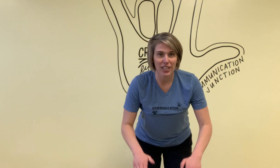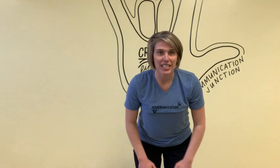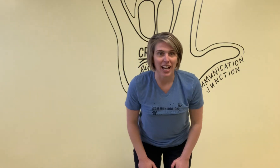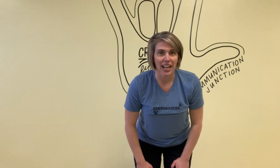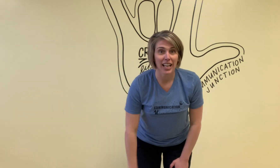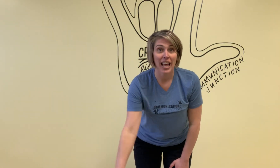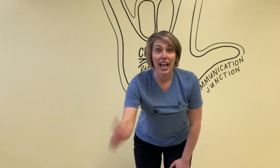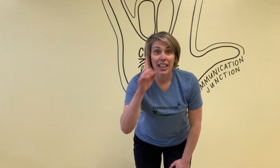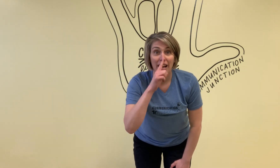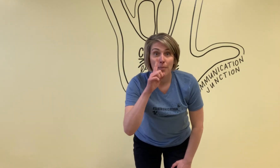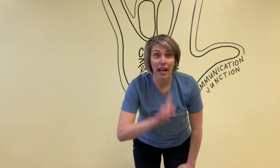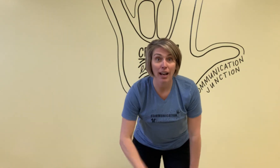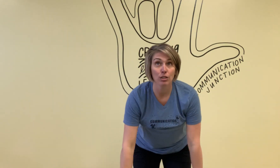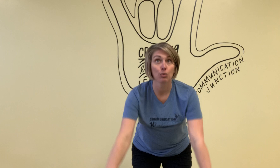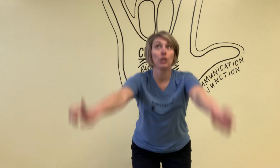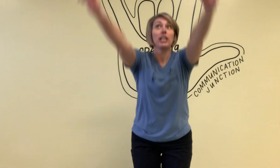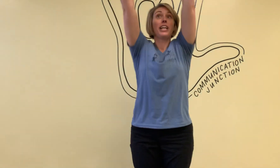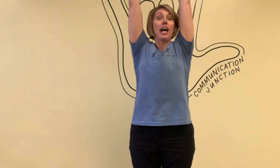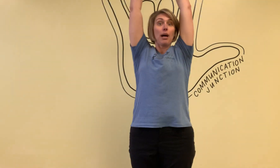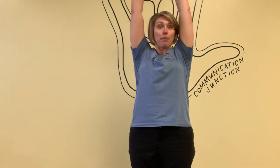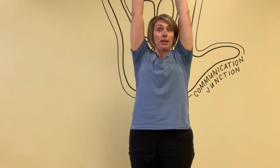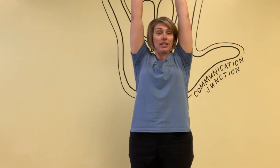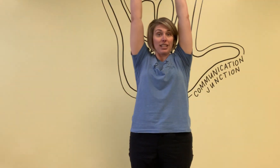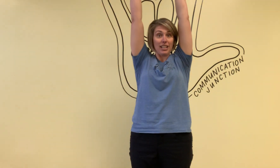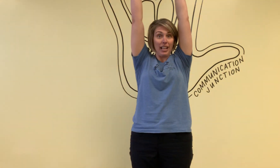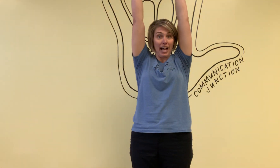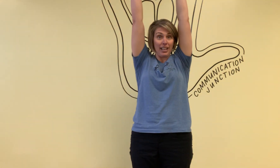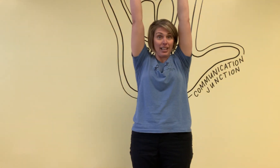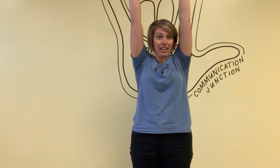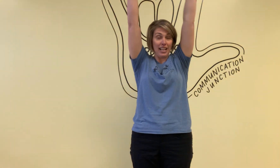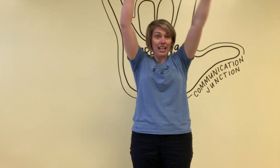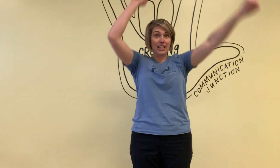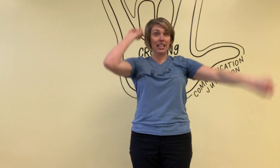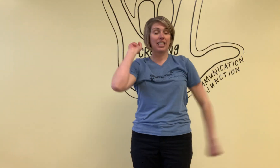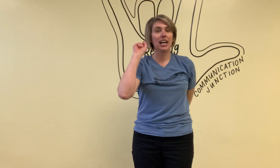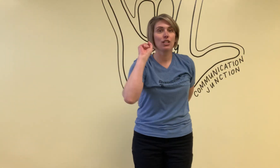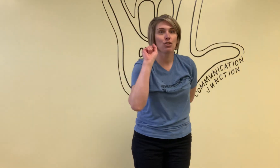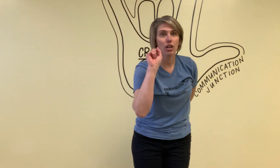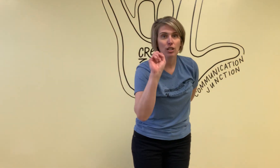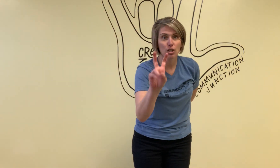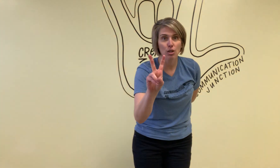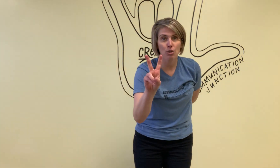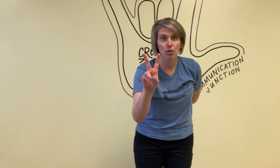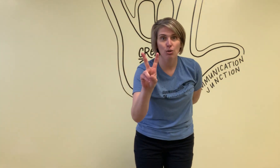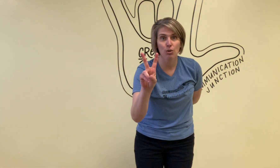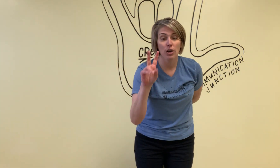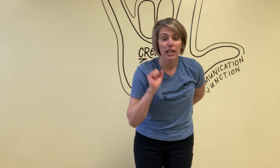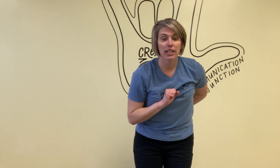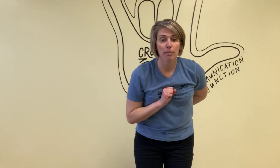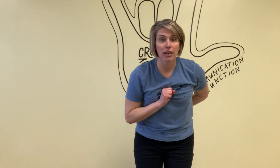dock, the mouse went up the clock. The clock struck 2, the mouse